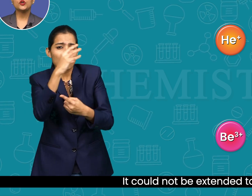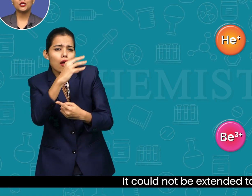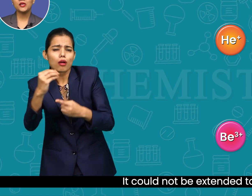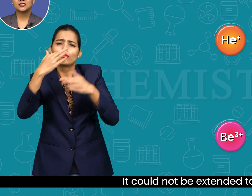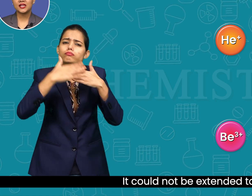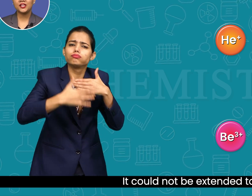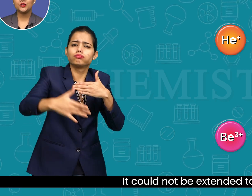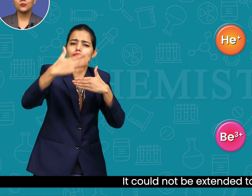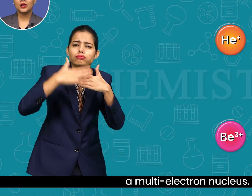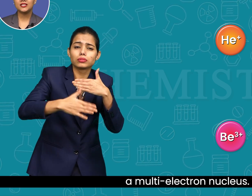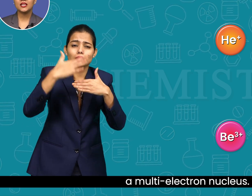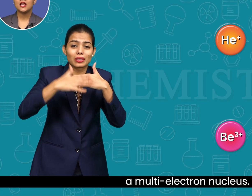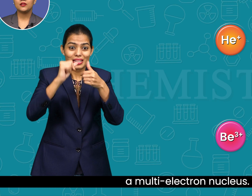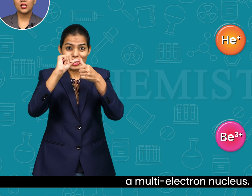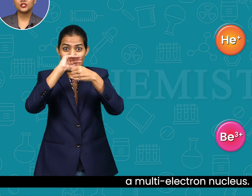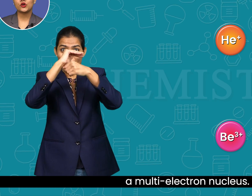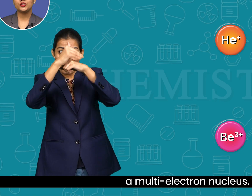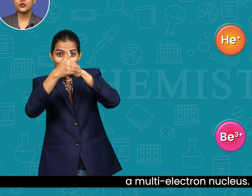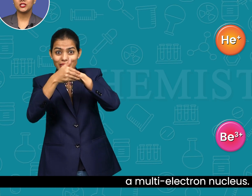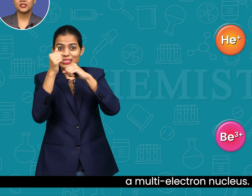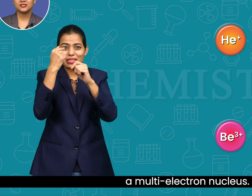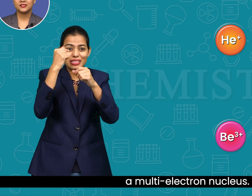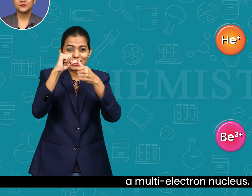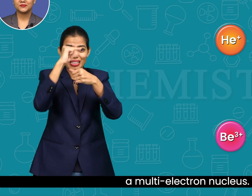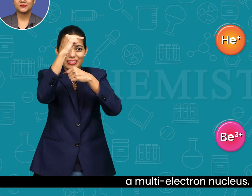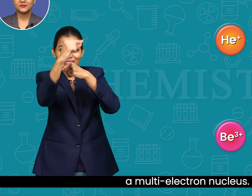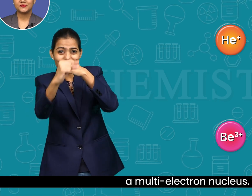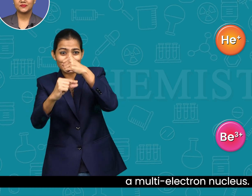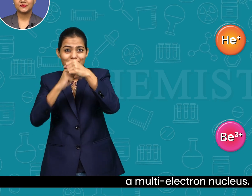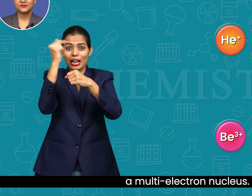It could not be extended to multi-electron nucleus.